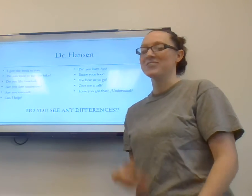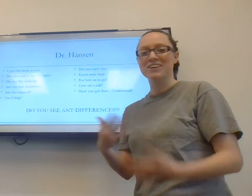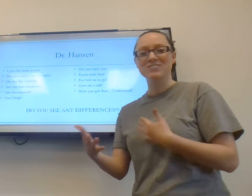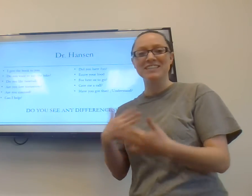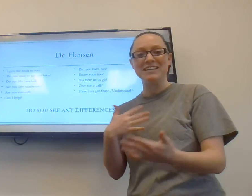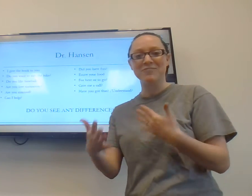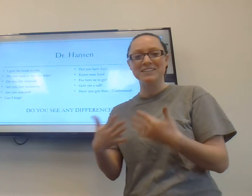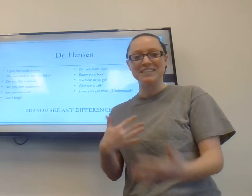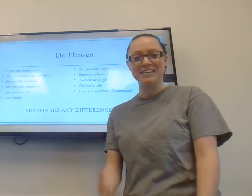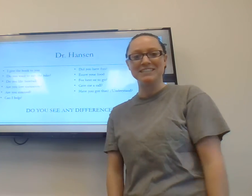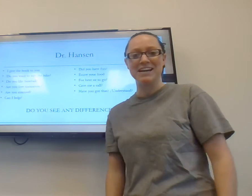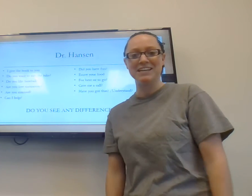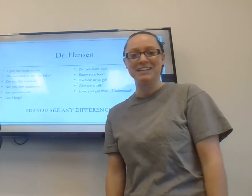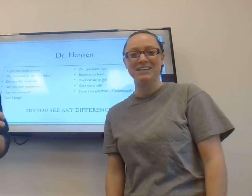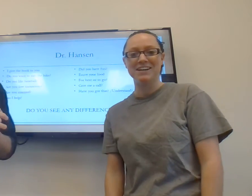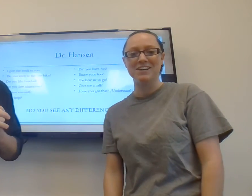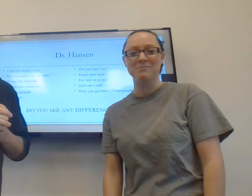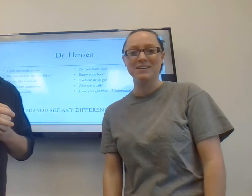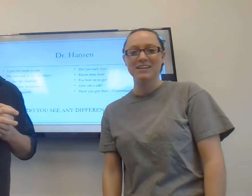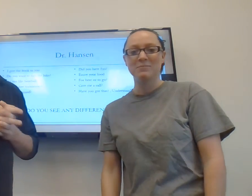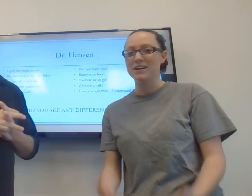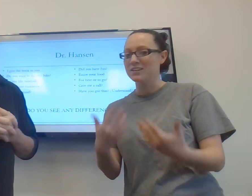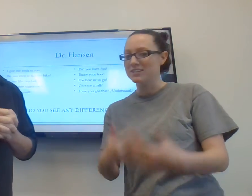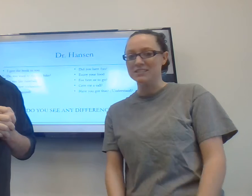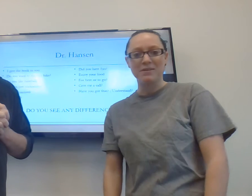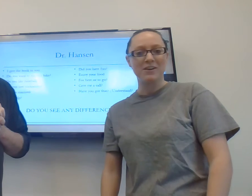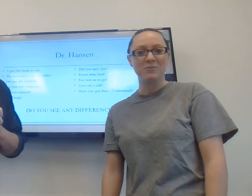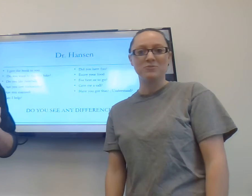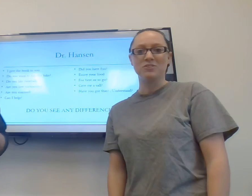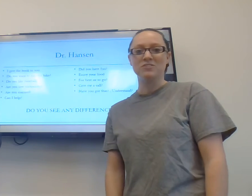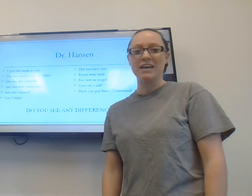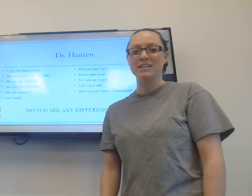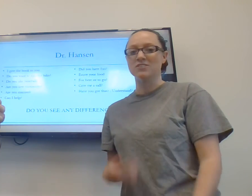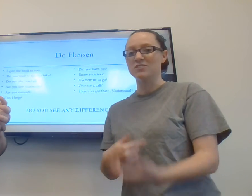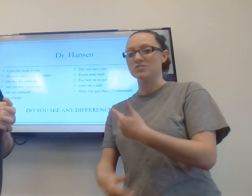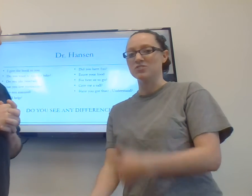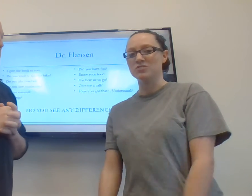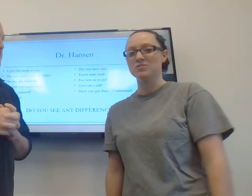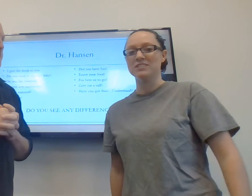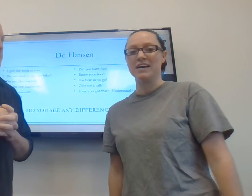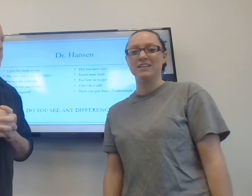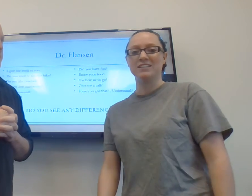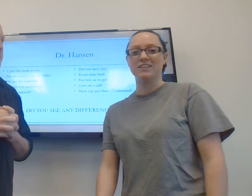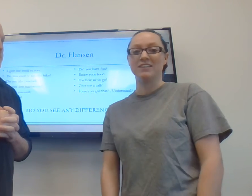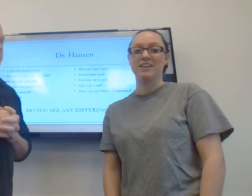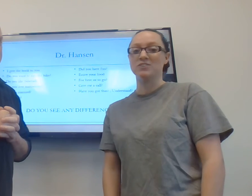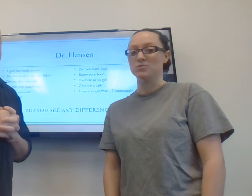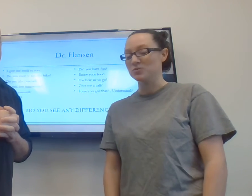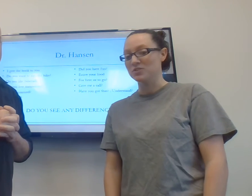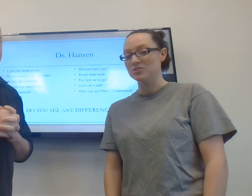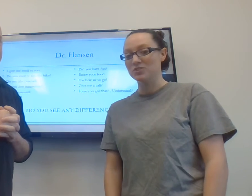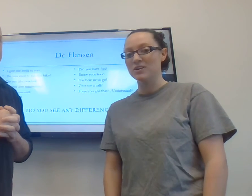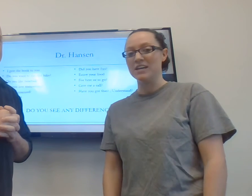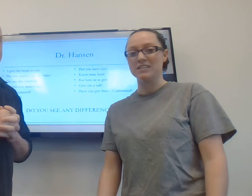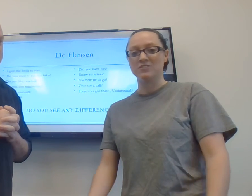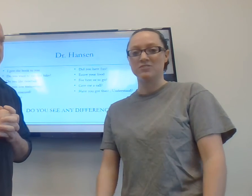there's a difference in signing, but it doesn't matter which one you take as long as you decide that that's what you want to do and it's